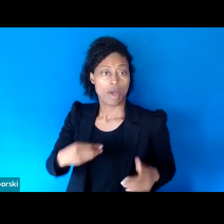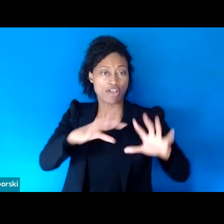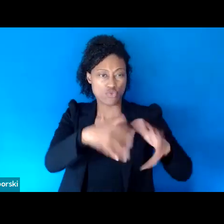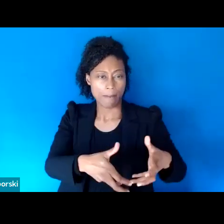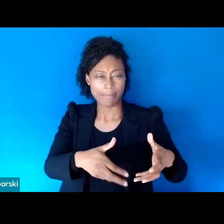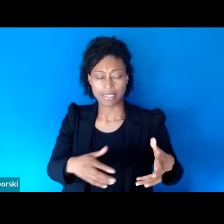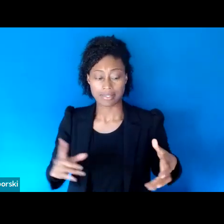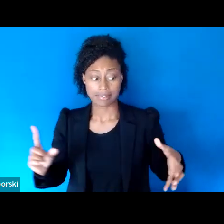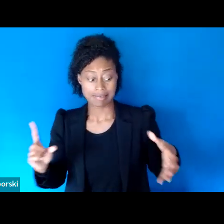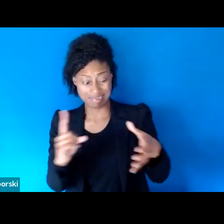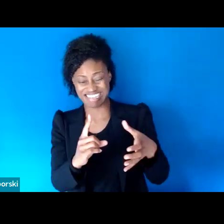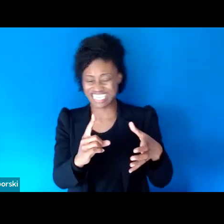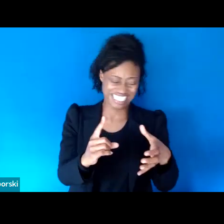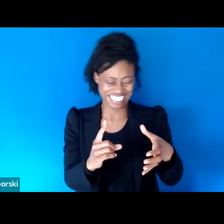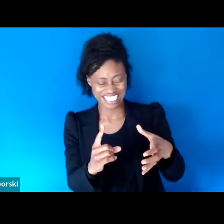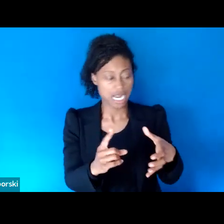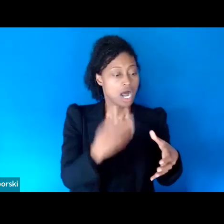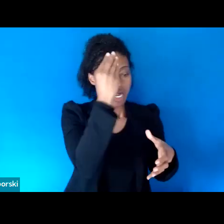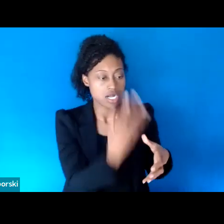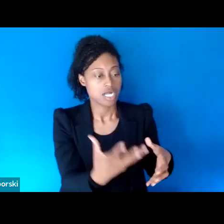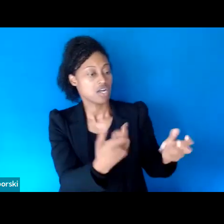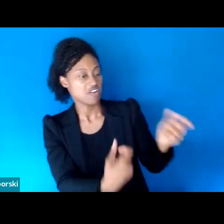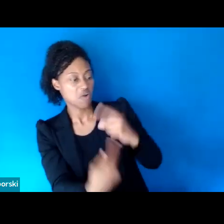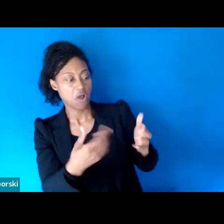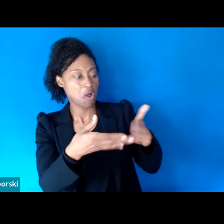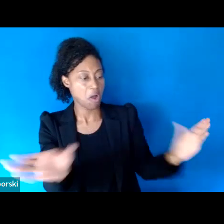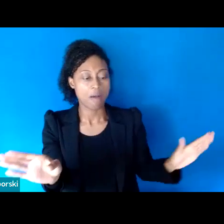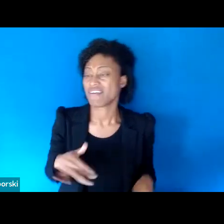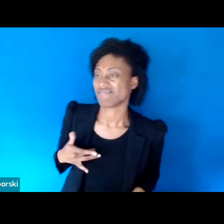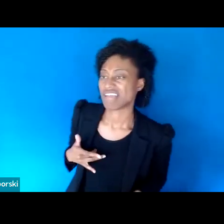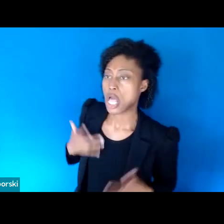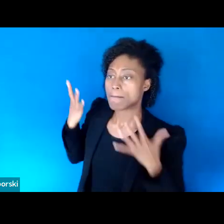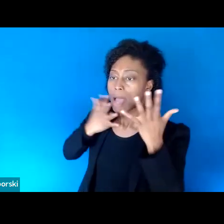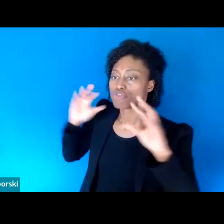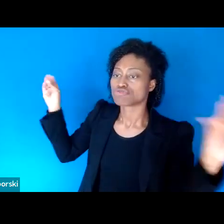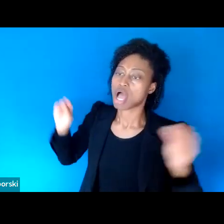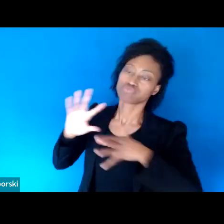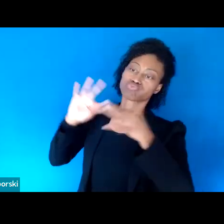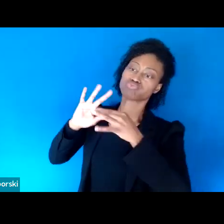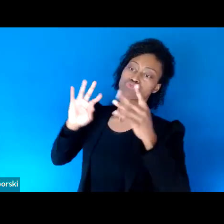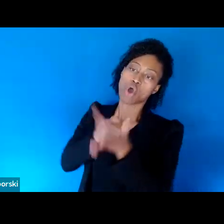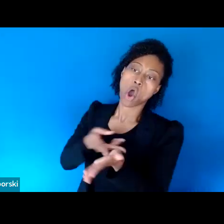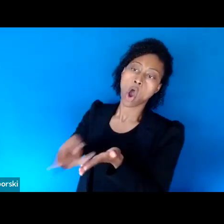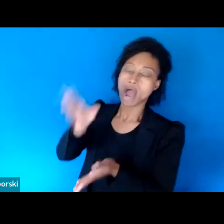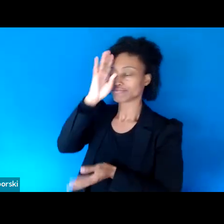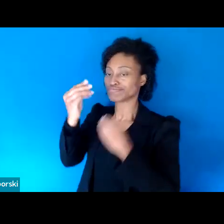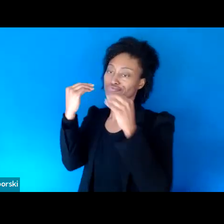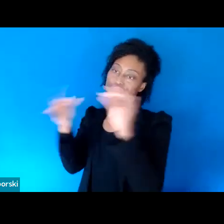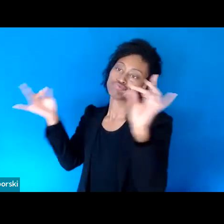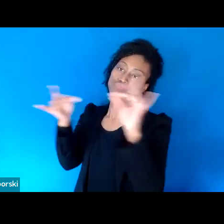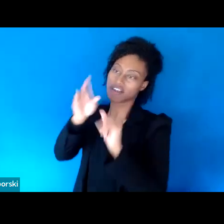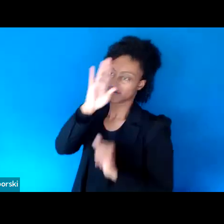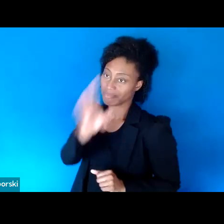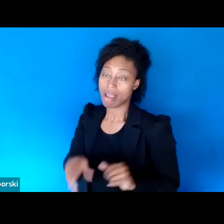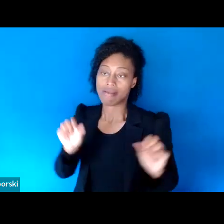feels wrong to me. What's your take on it? I'd like to open that up to the group, just because I've been doing a lot of talking and I